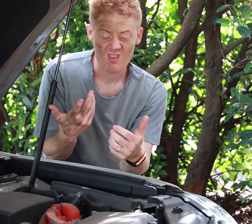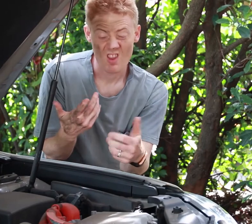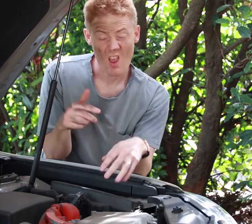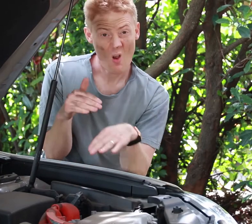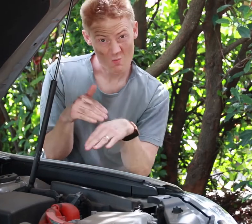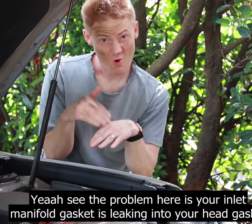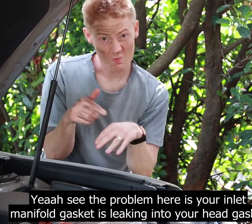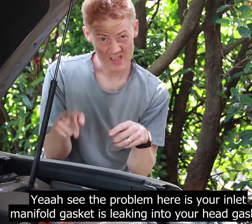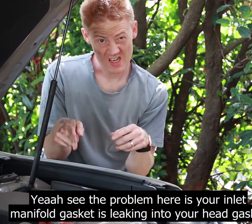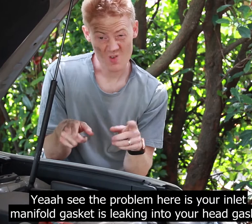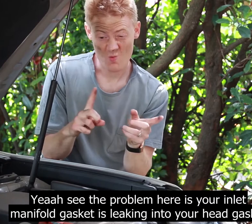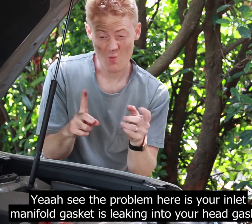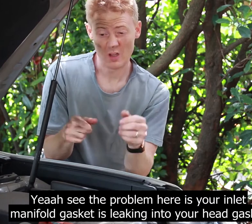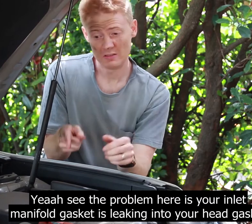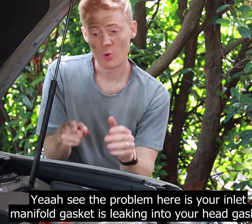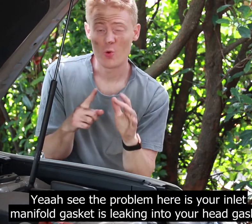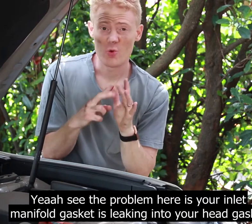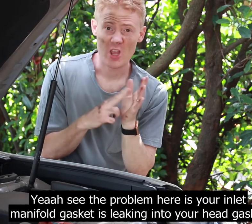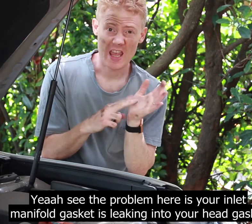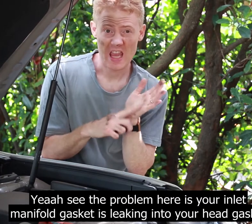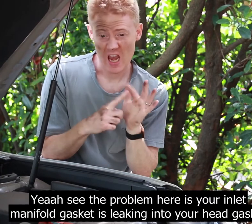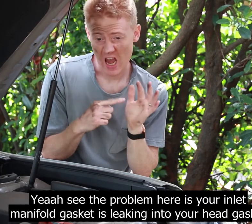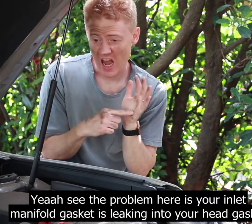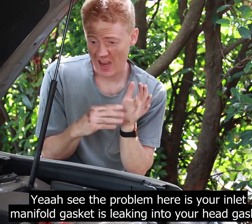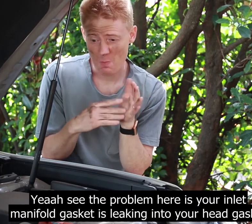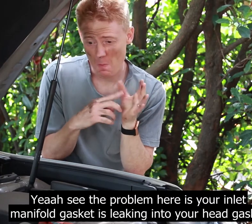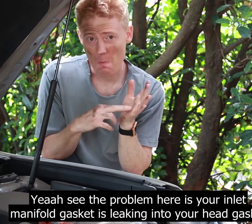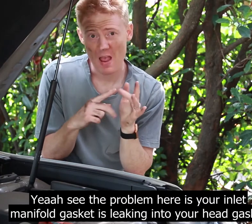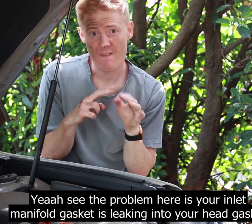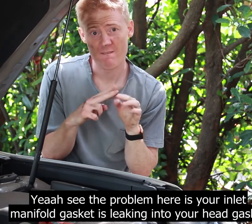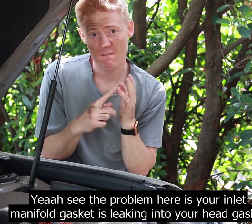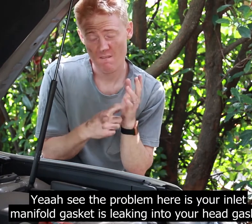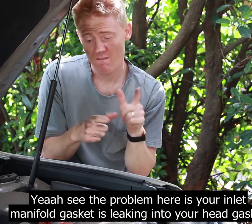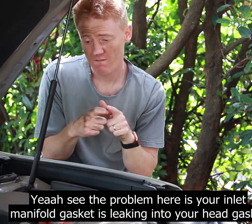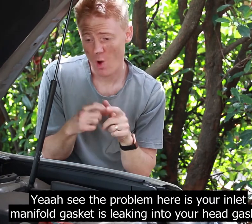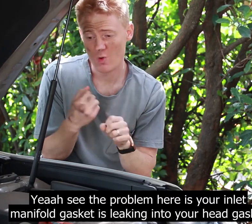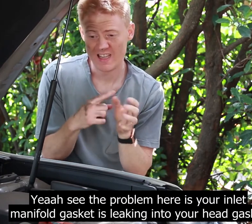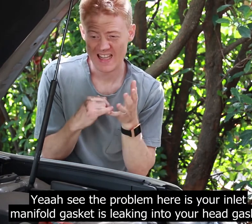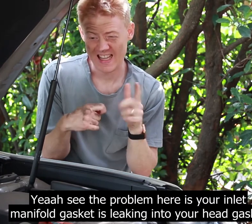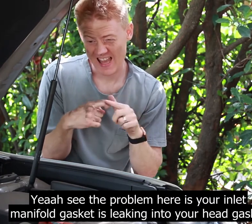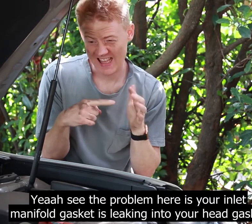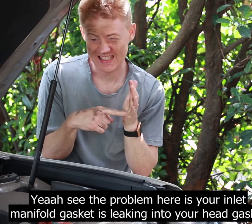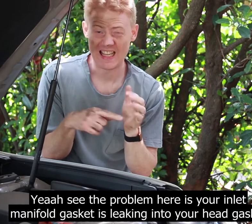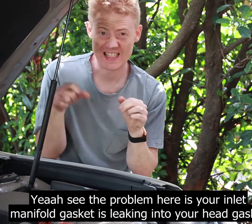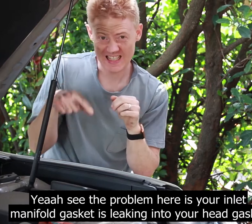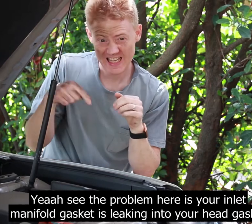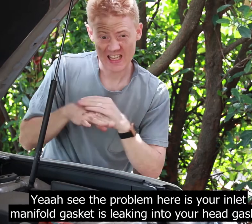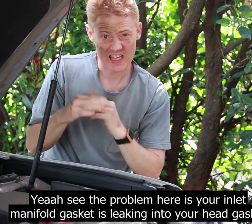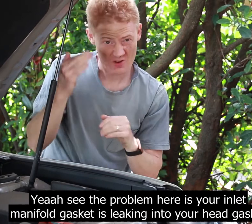Yeah, see, the problem here is your inlet manifold gasket is leaking into your